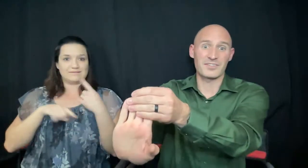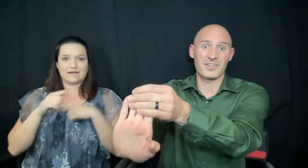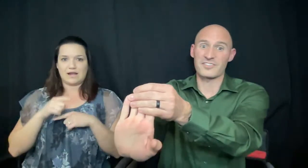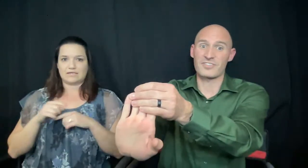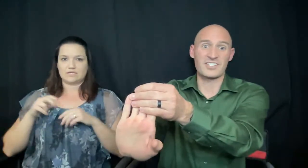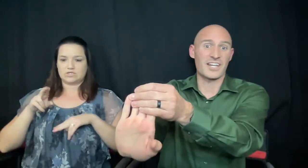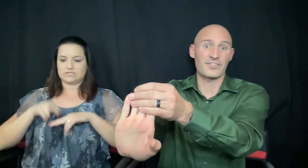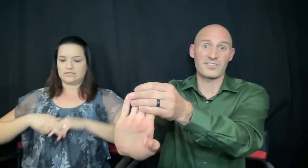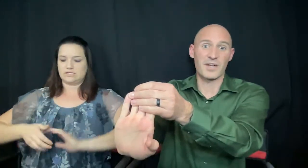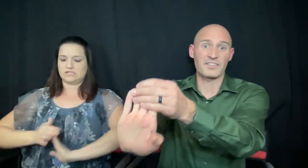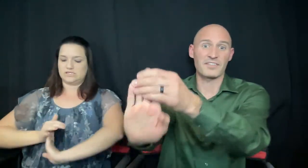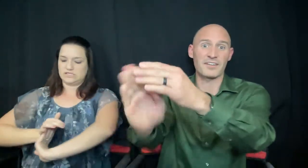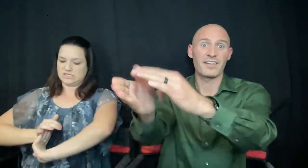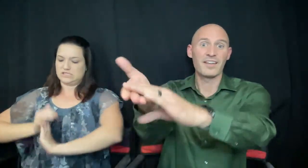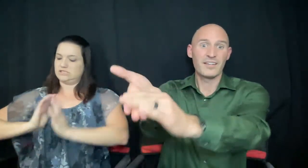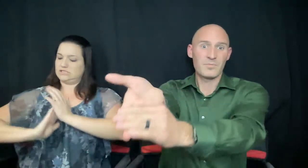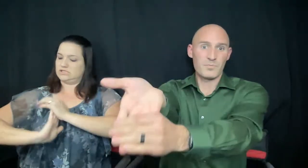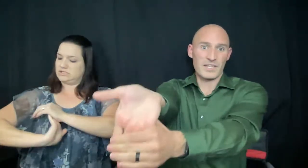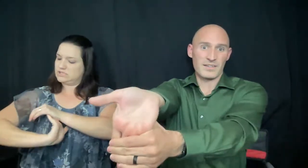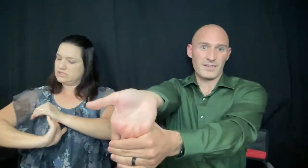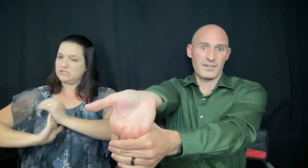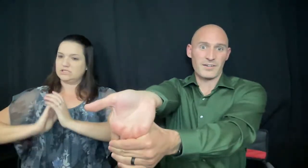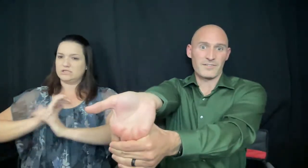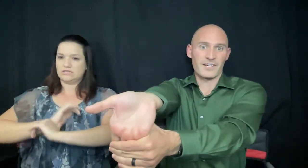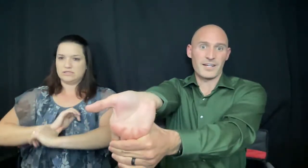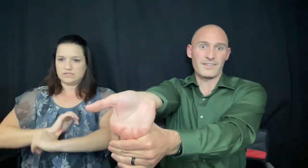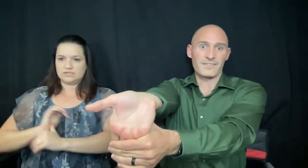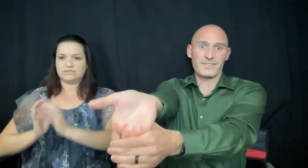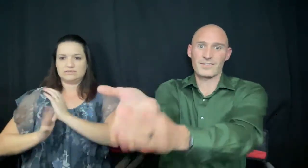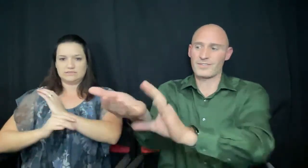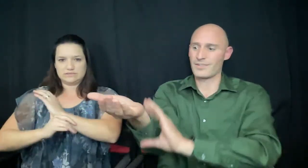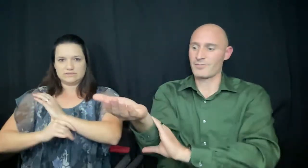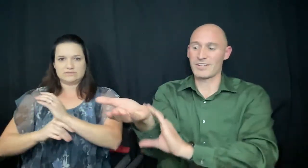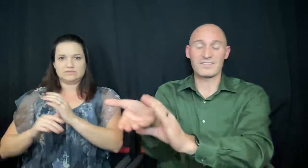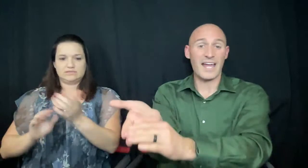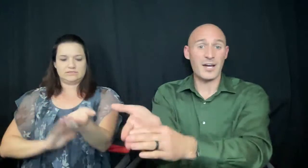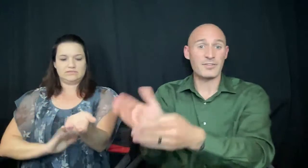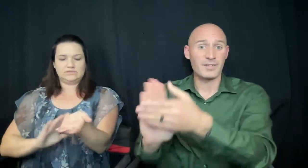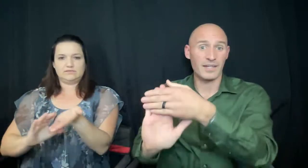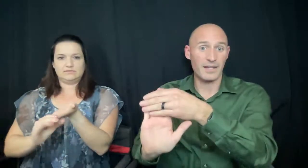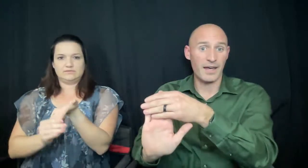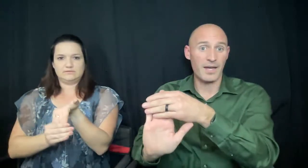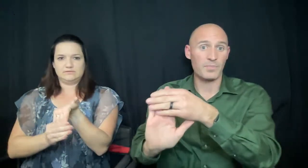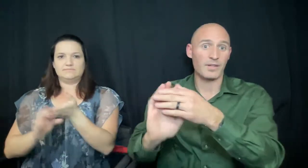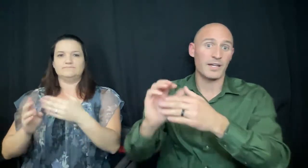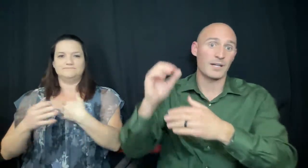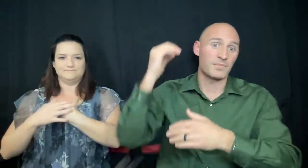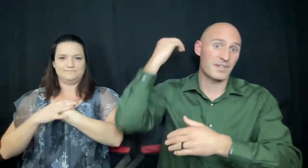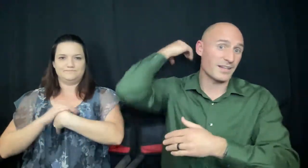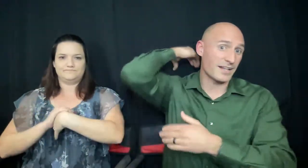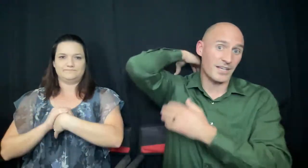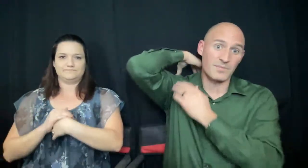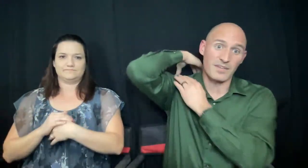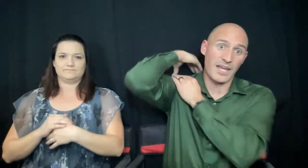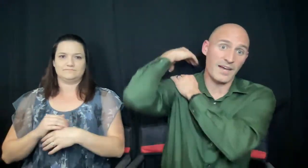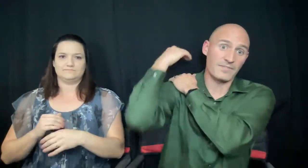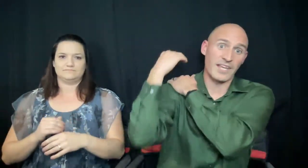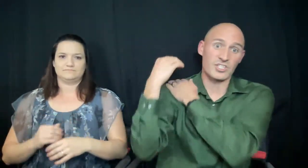they're stretching out those muscles. They bend their wrist down and up. A lot of times they have tension